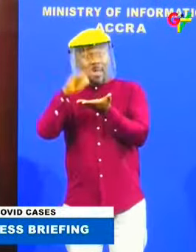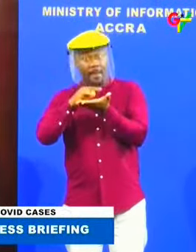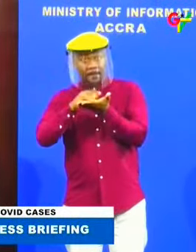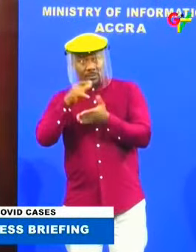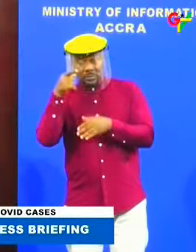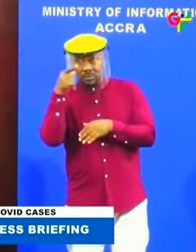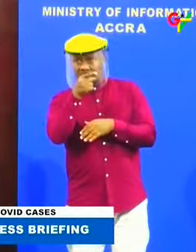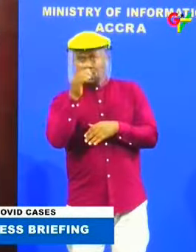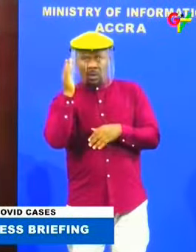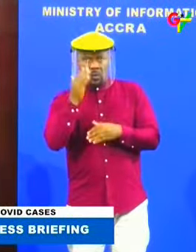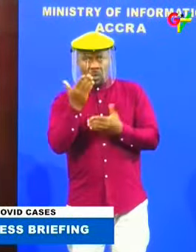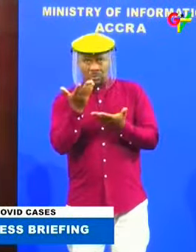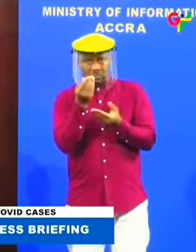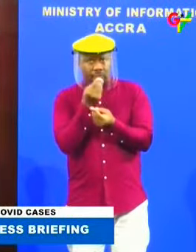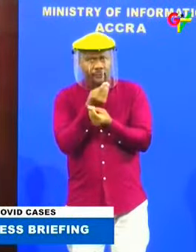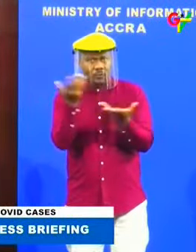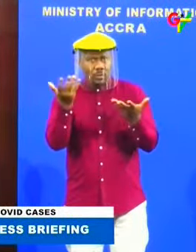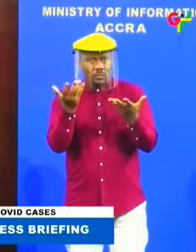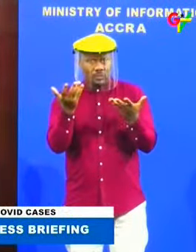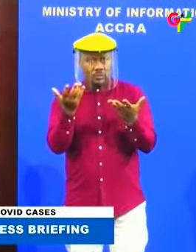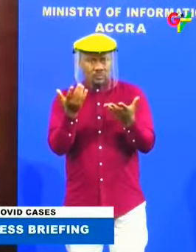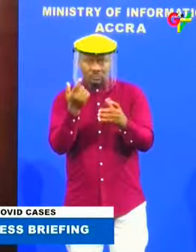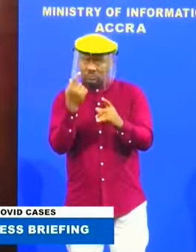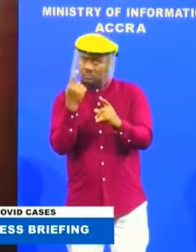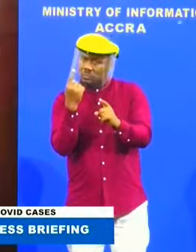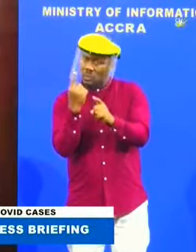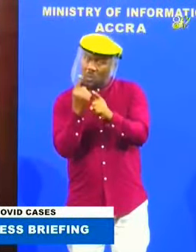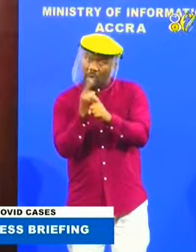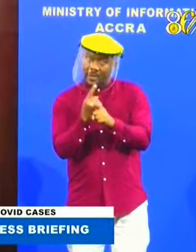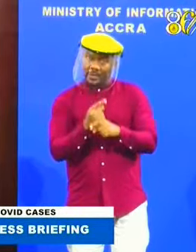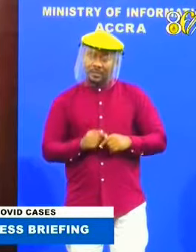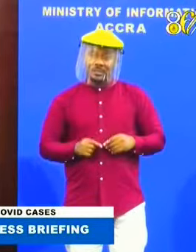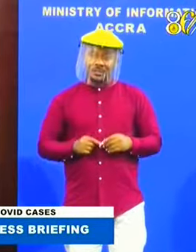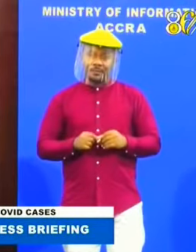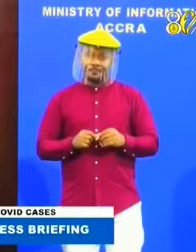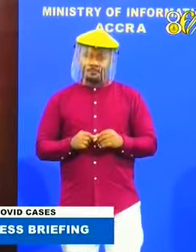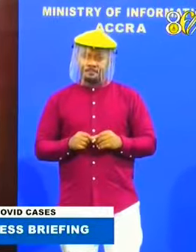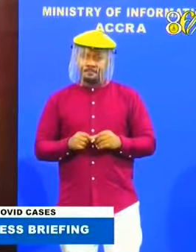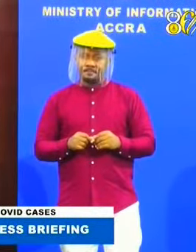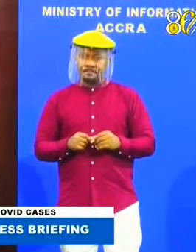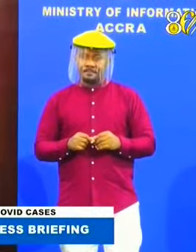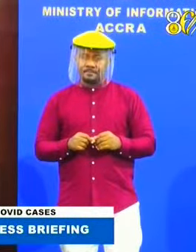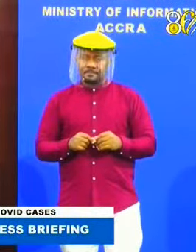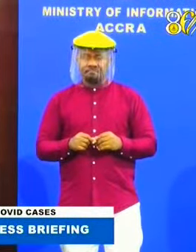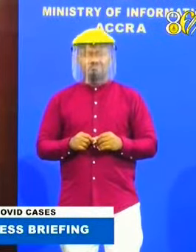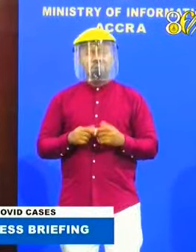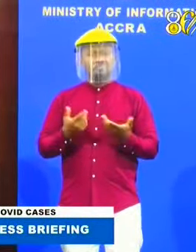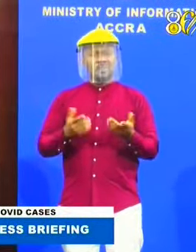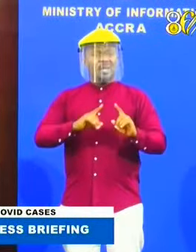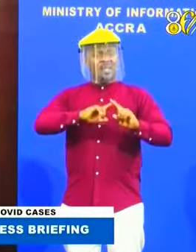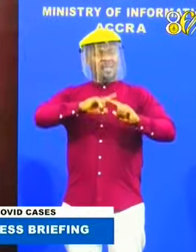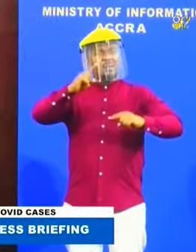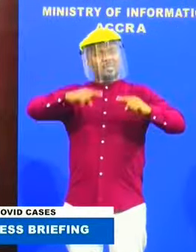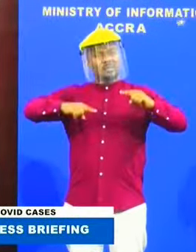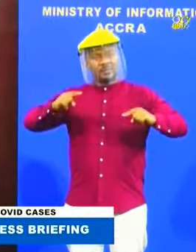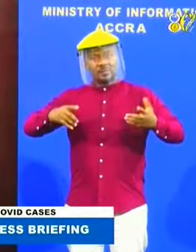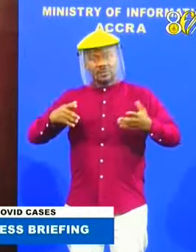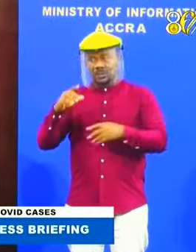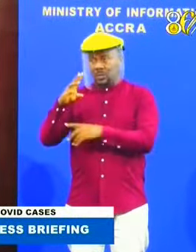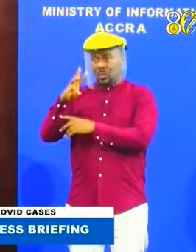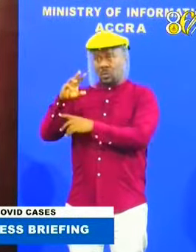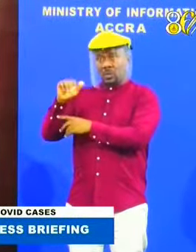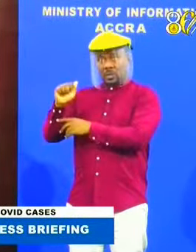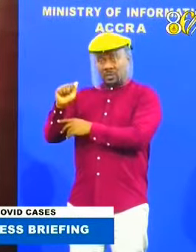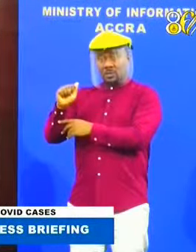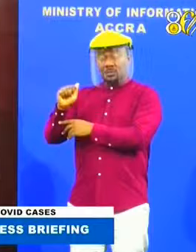still give you the correct results. And actually, you notice that all the sequencing that the West African Center